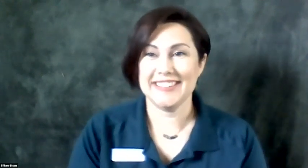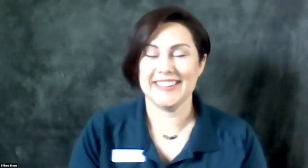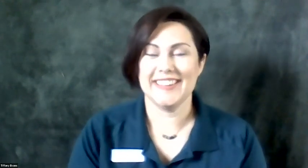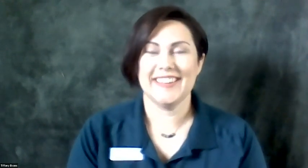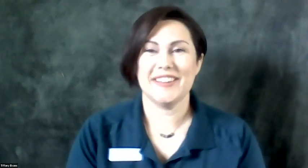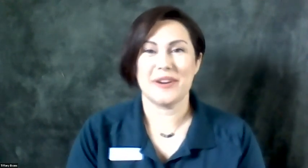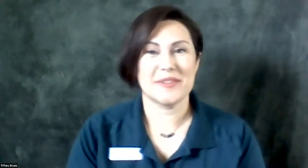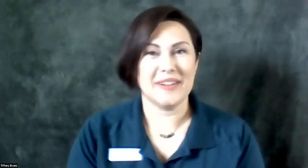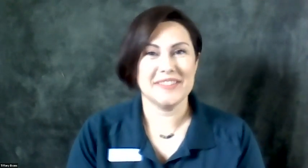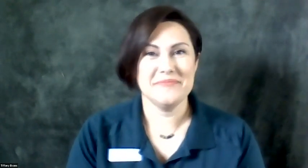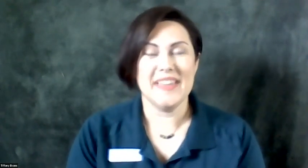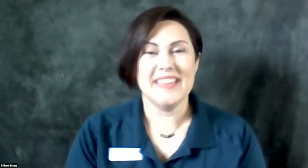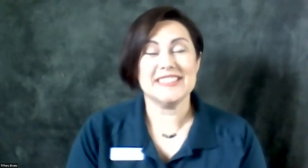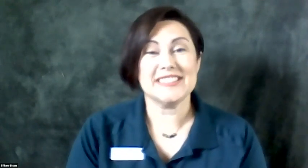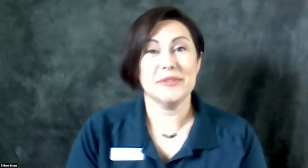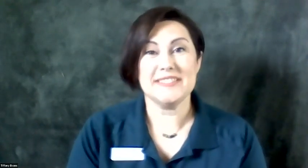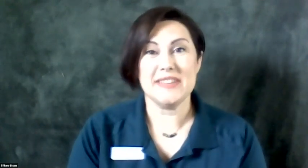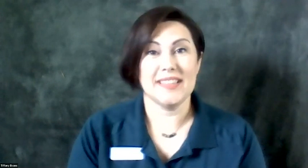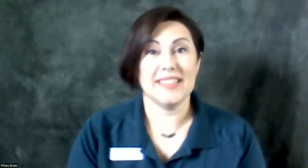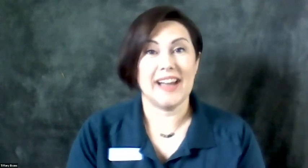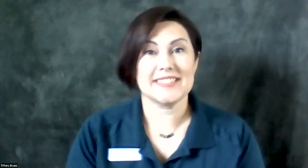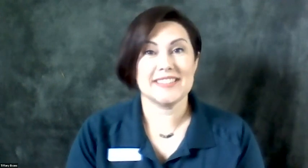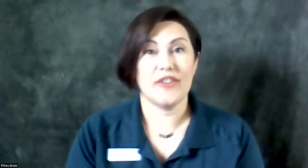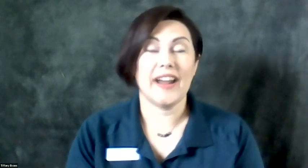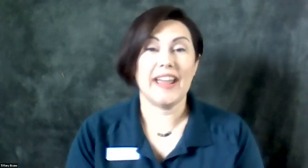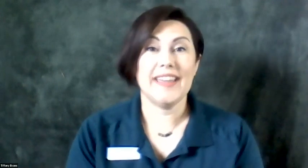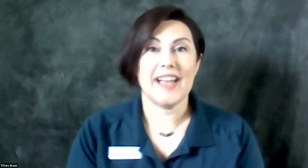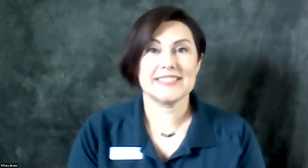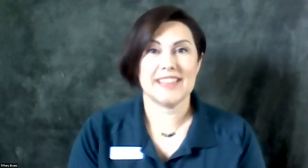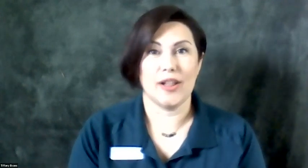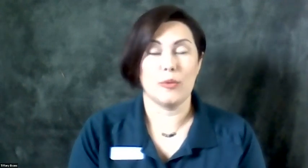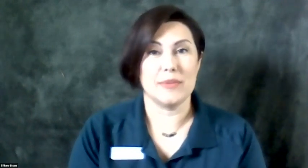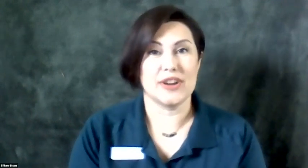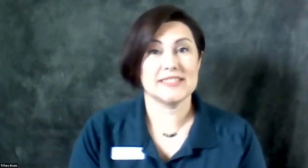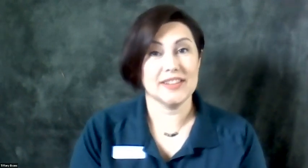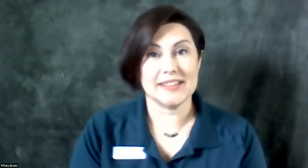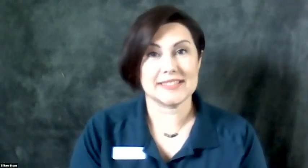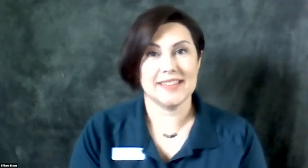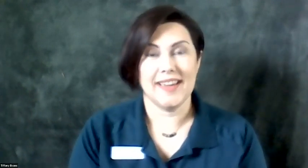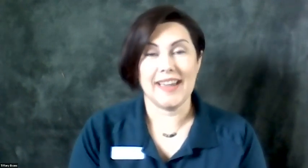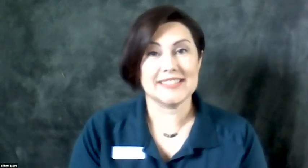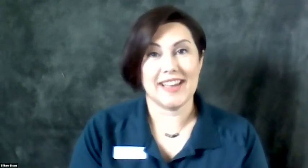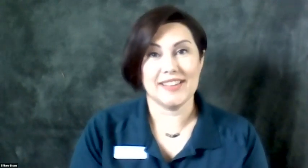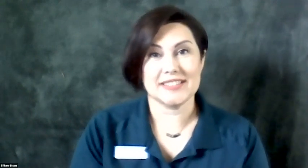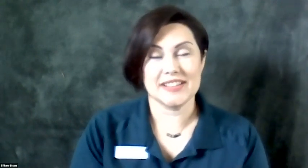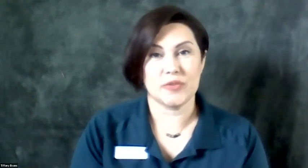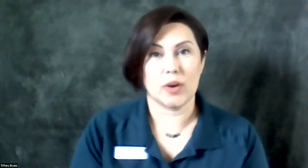welcome welcome this is going to be the last of our asl webinar series asl stands for